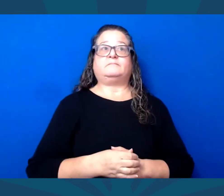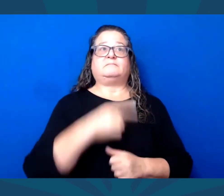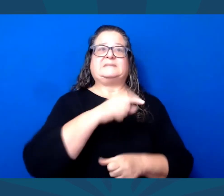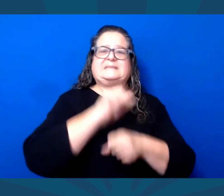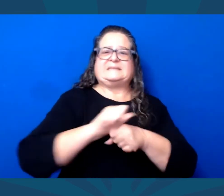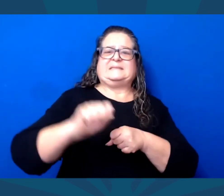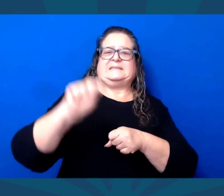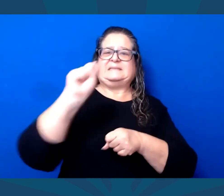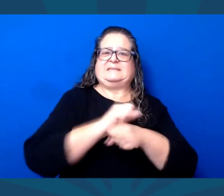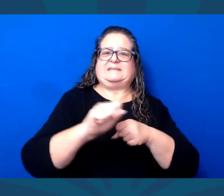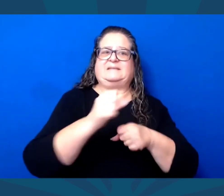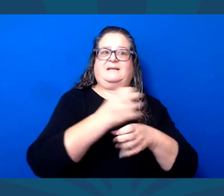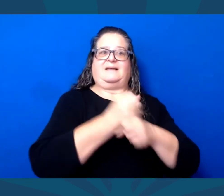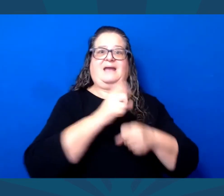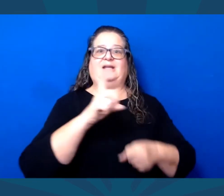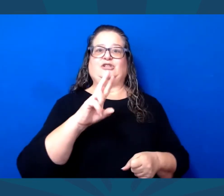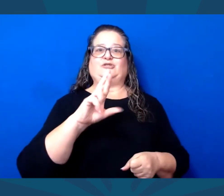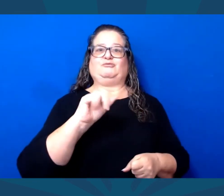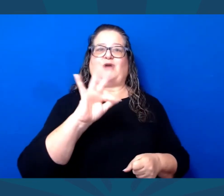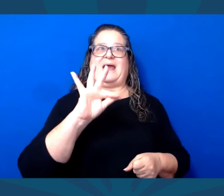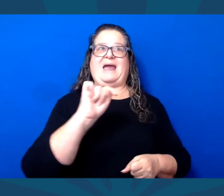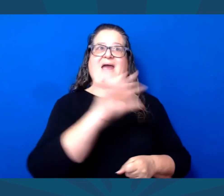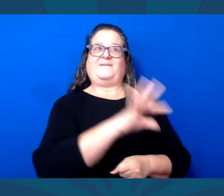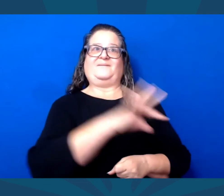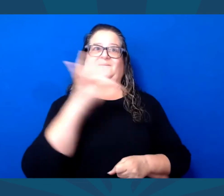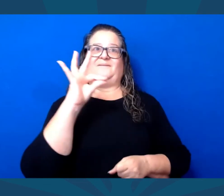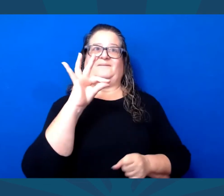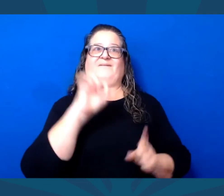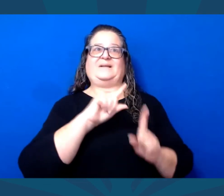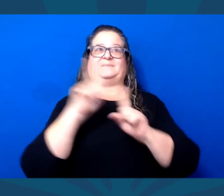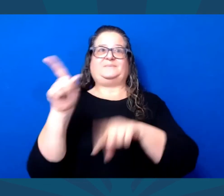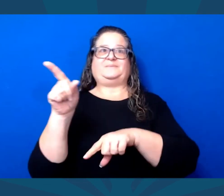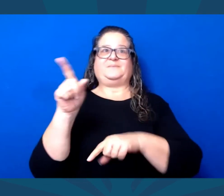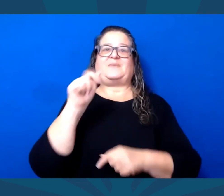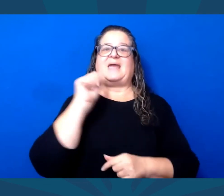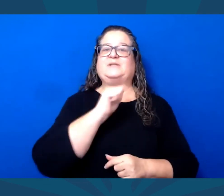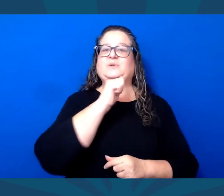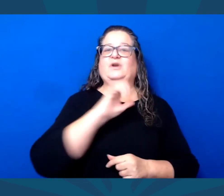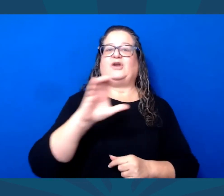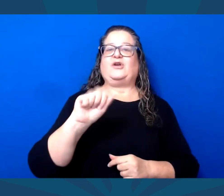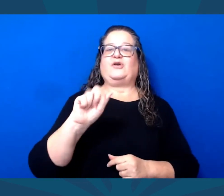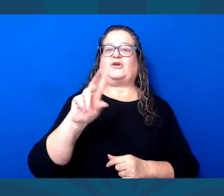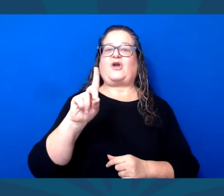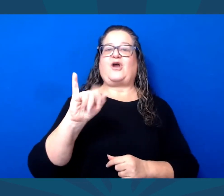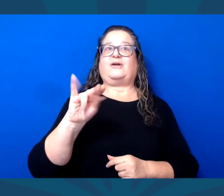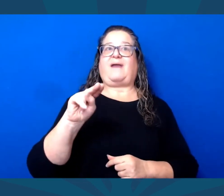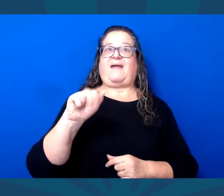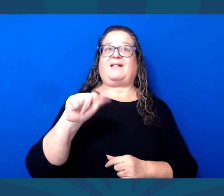Wesley worked hard to position himself as a draft pick for the NFL's Arizona Cardinals,